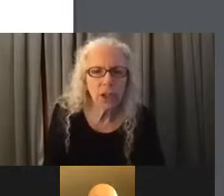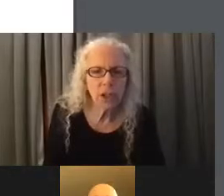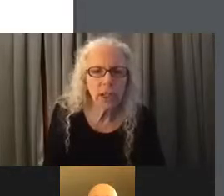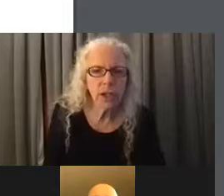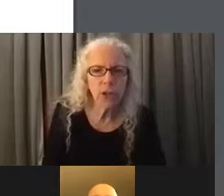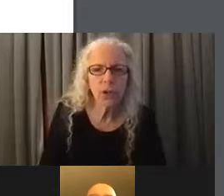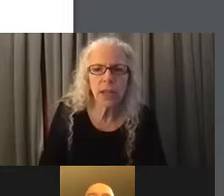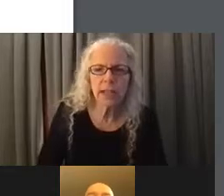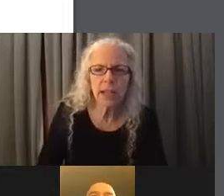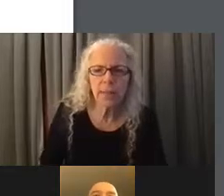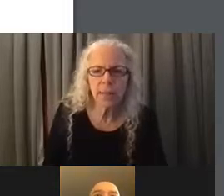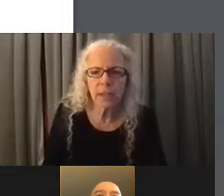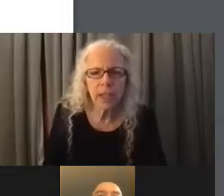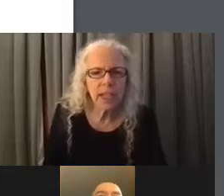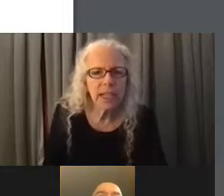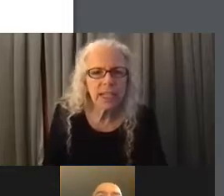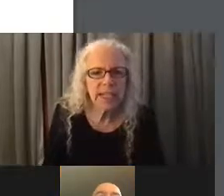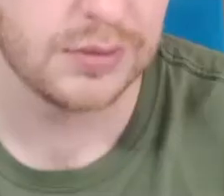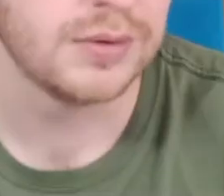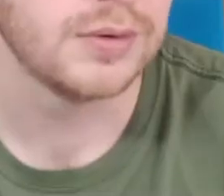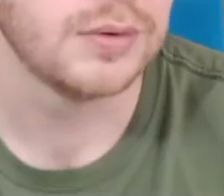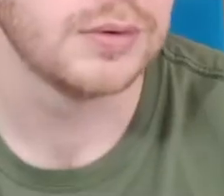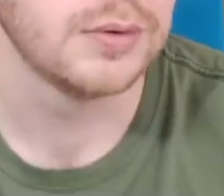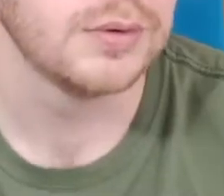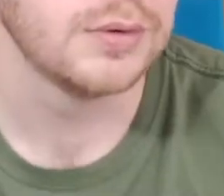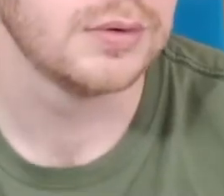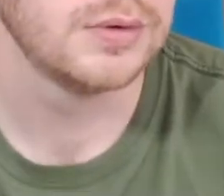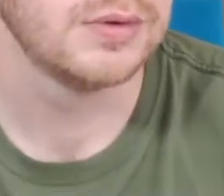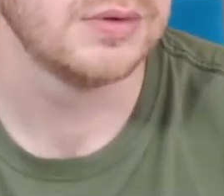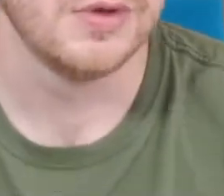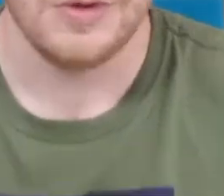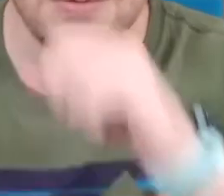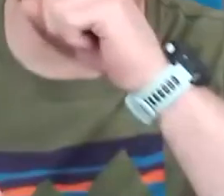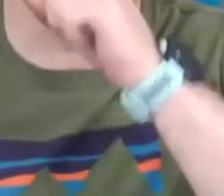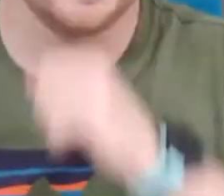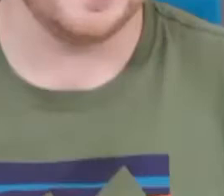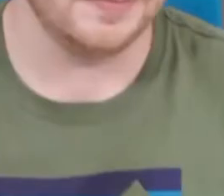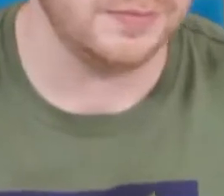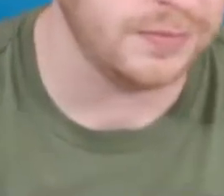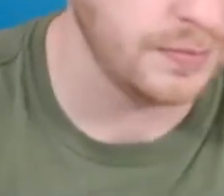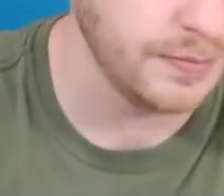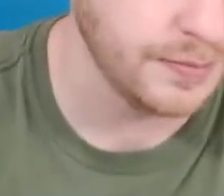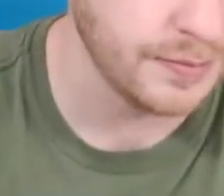Yeah, no, that's it's the missioning vision. He's going to put the link, he's saying.